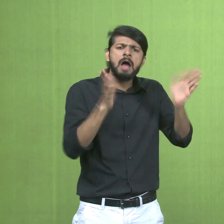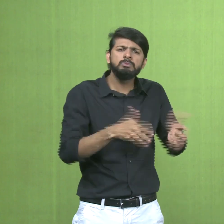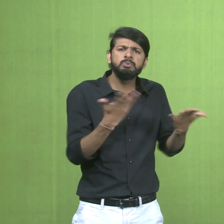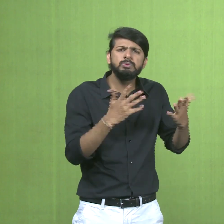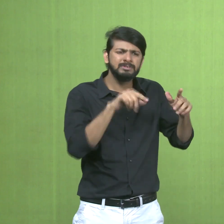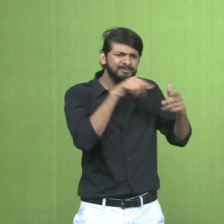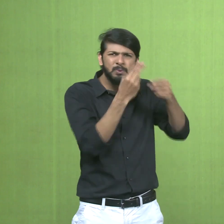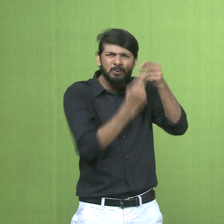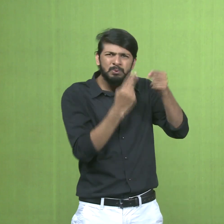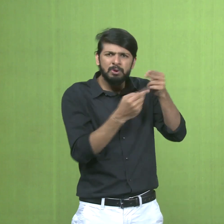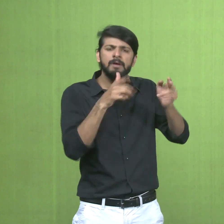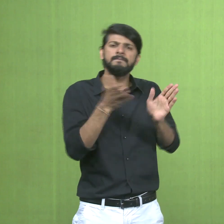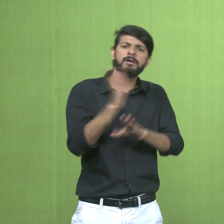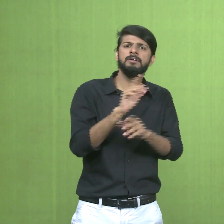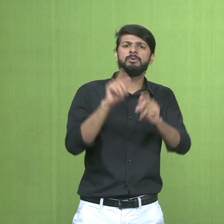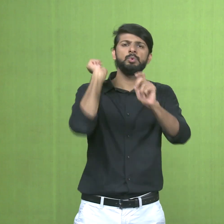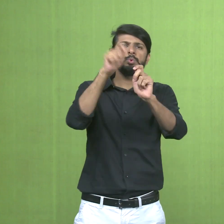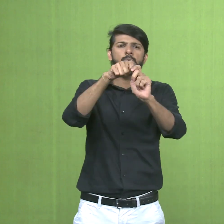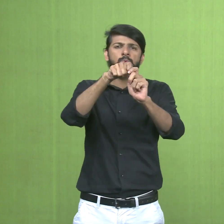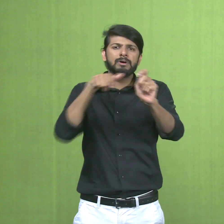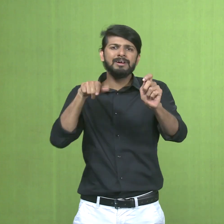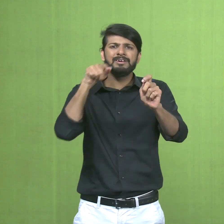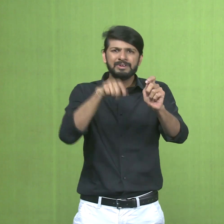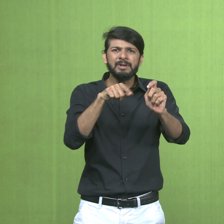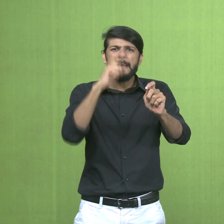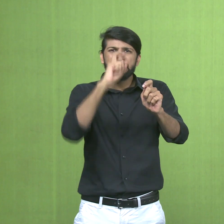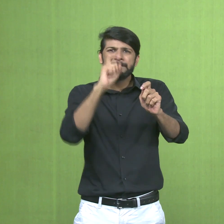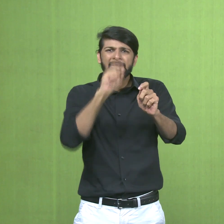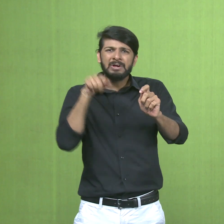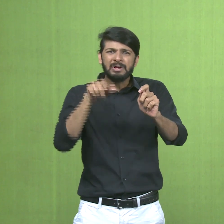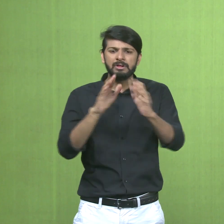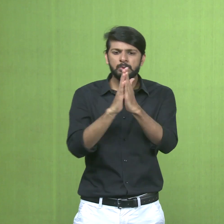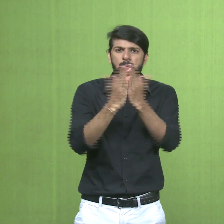This painting is taken from the Ramayana.